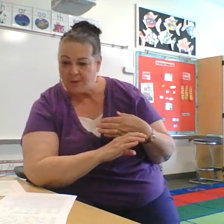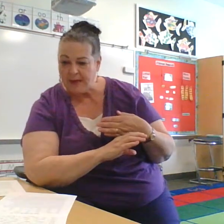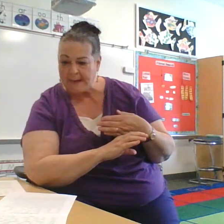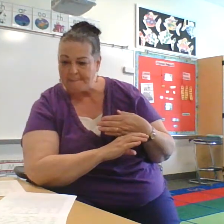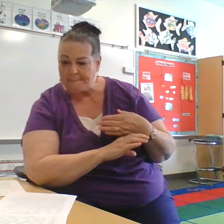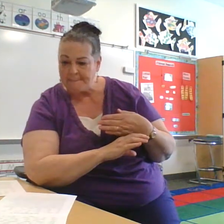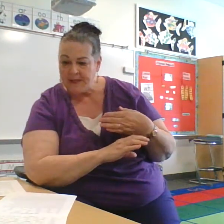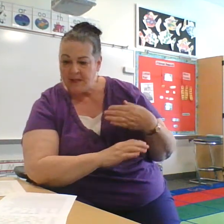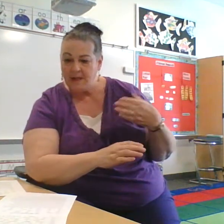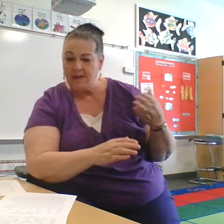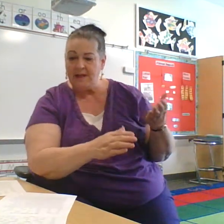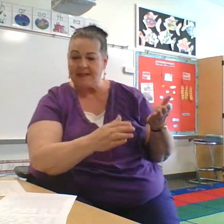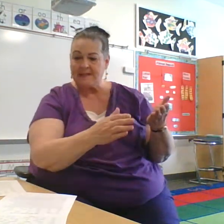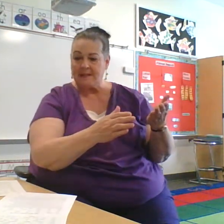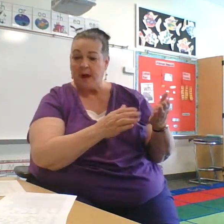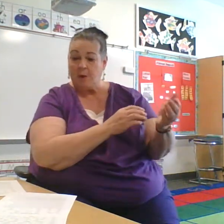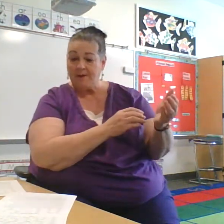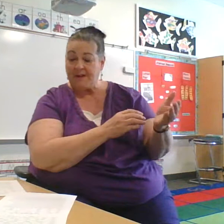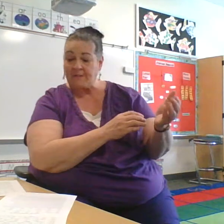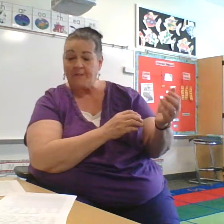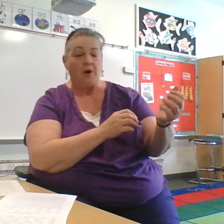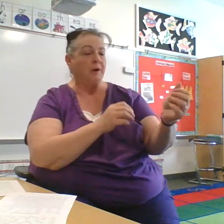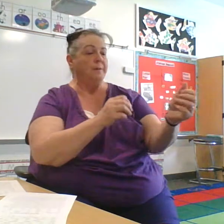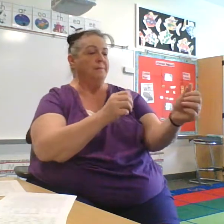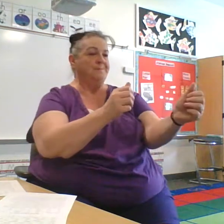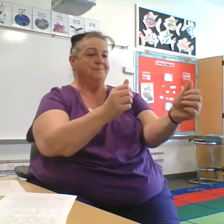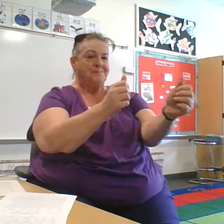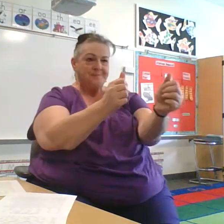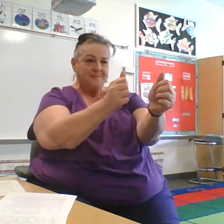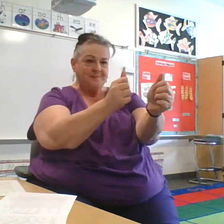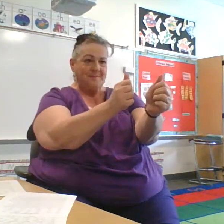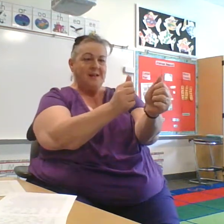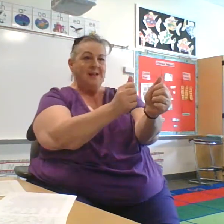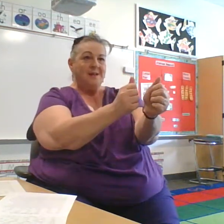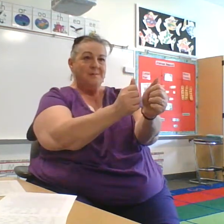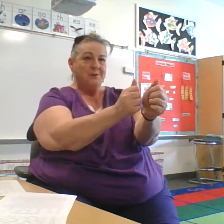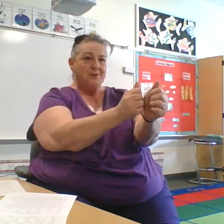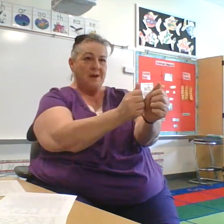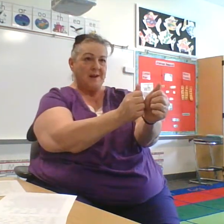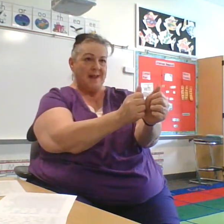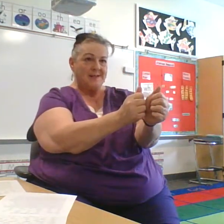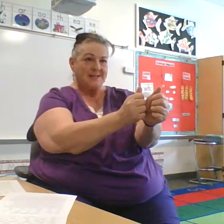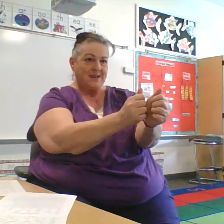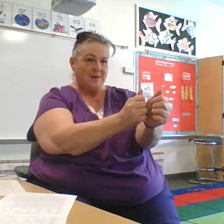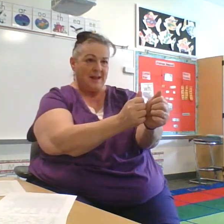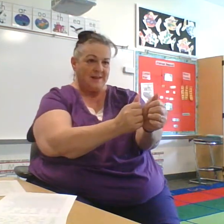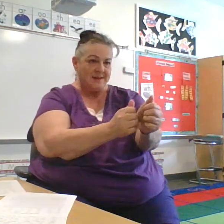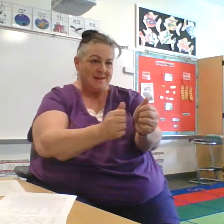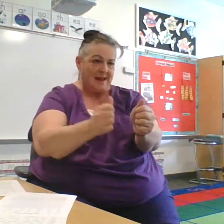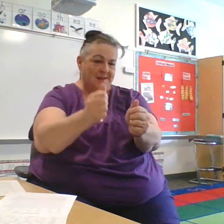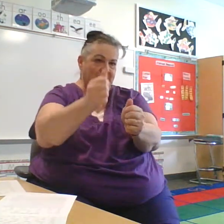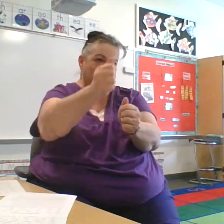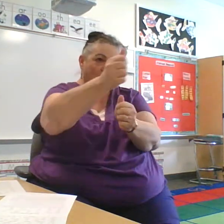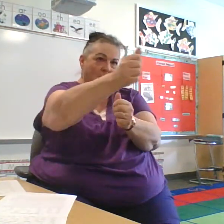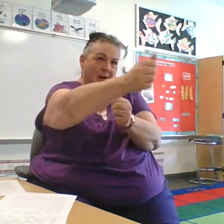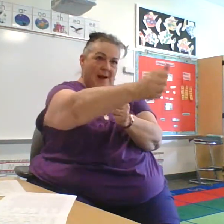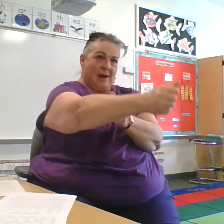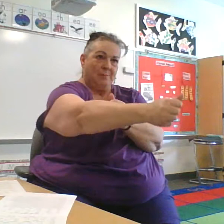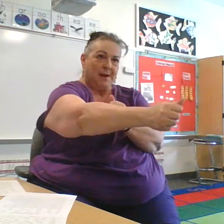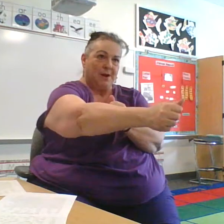Okay. Lesson. Oh, in fact, far. Put your hands together like this and then go out beyond